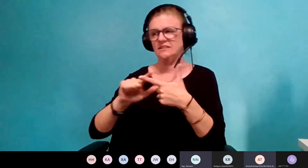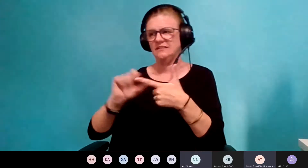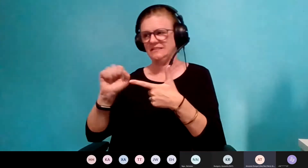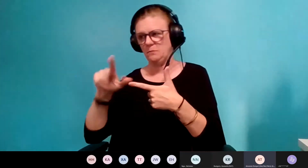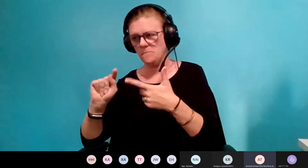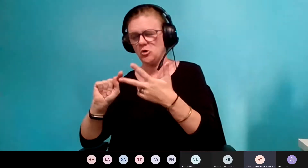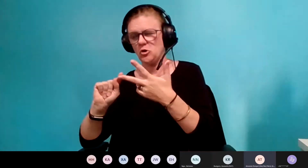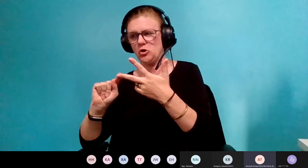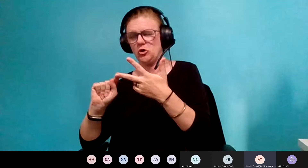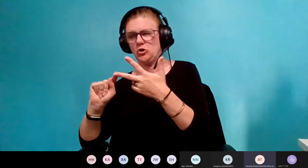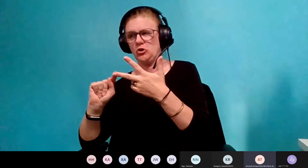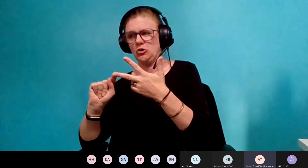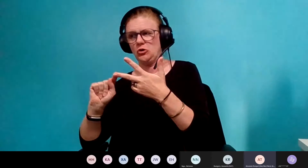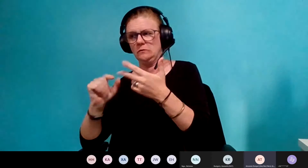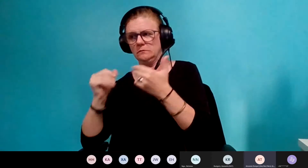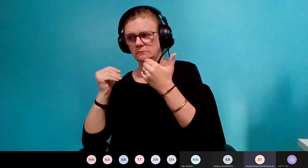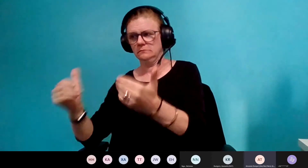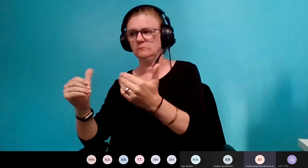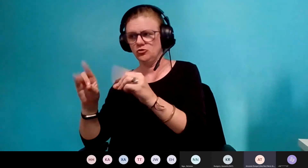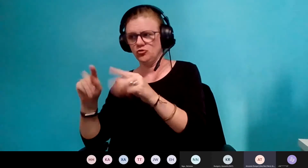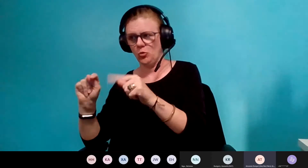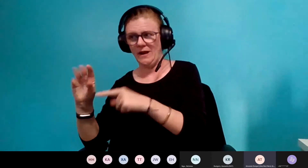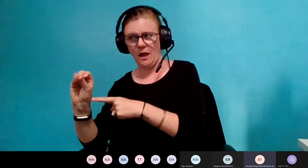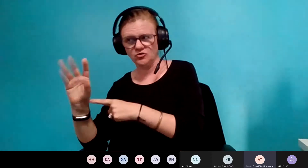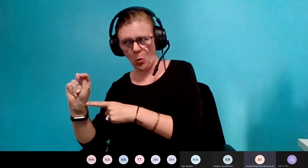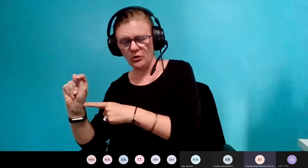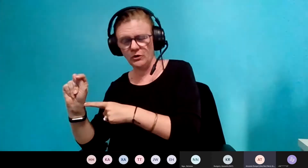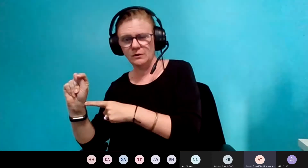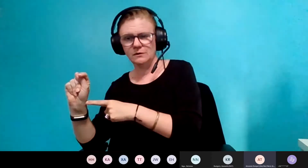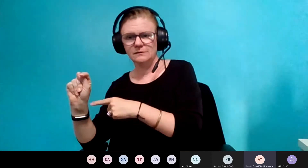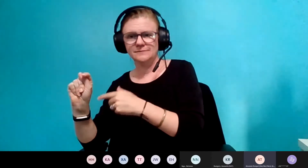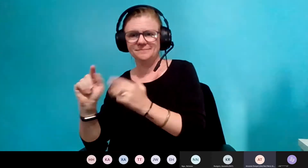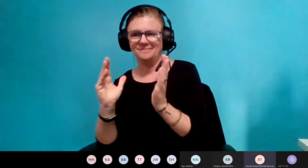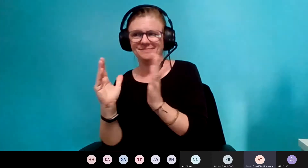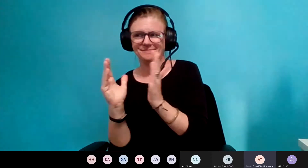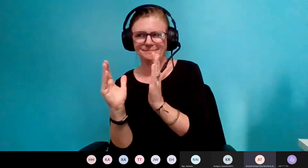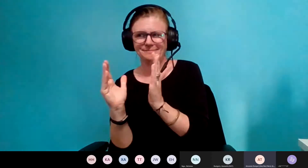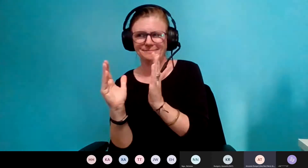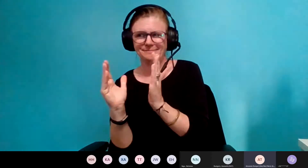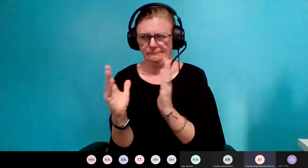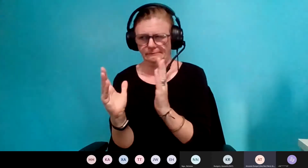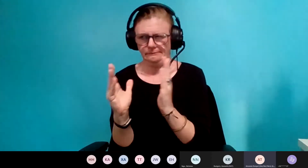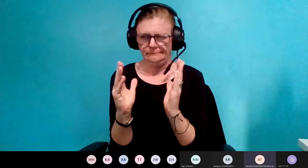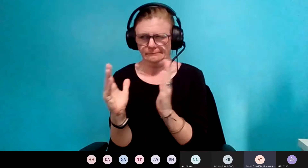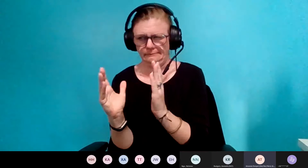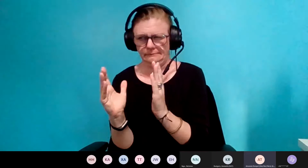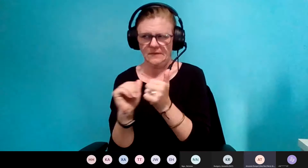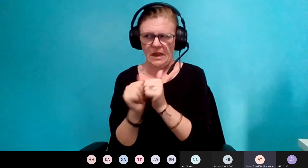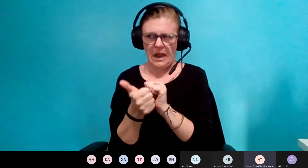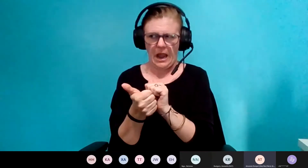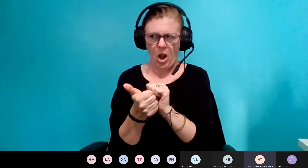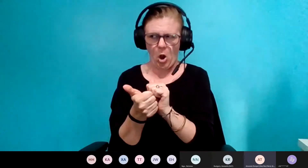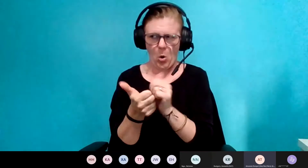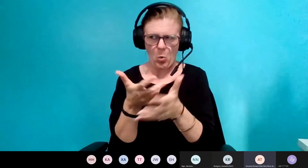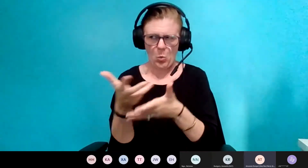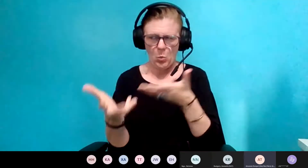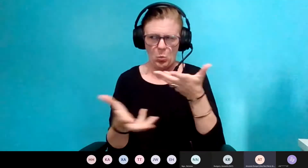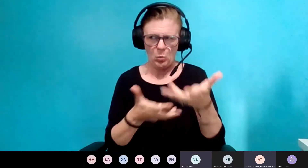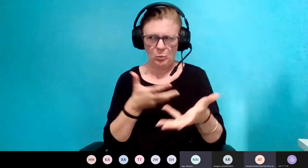we execute the plan in October. So I'm just wondering how we might go about